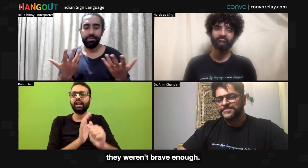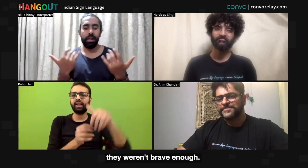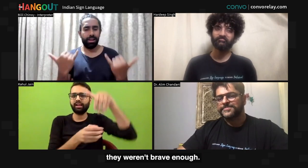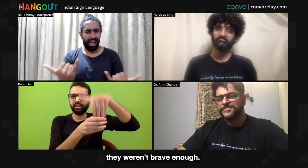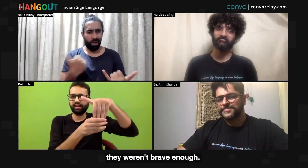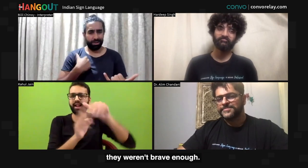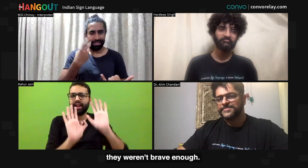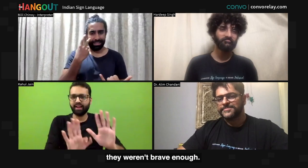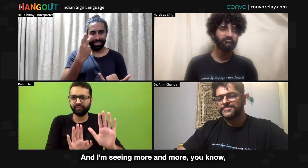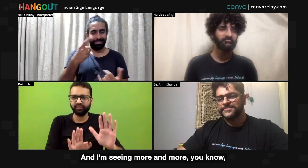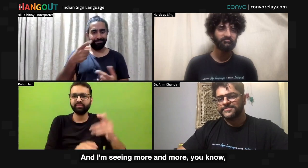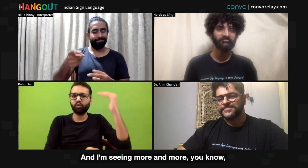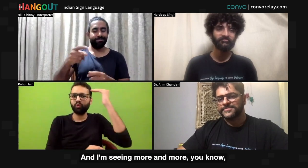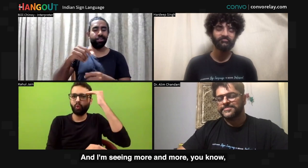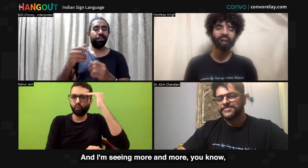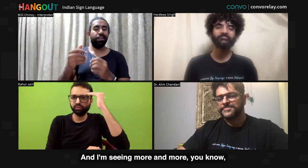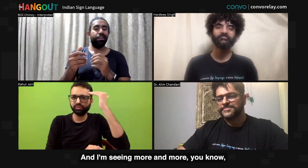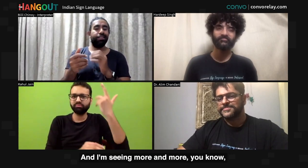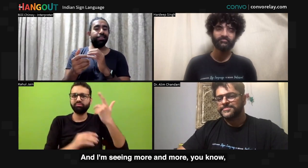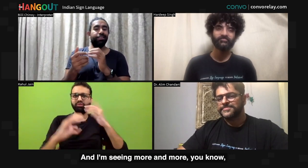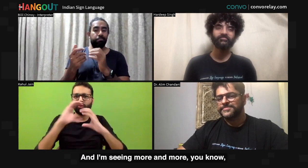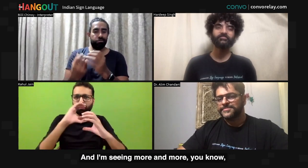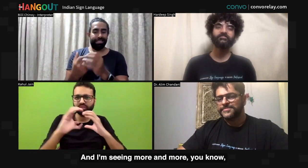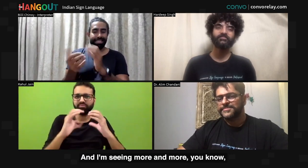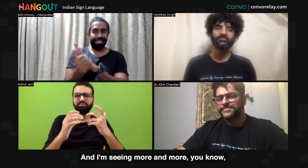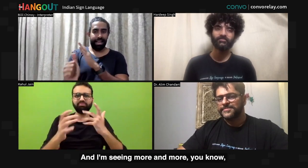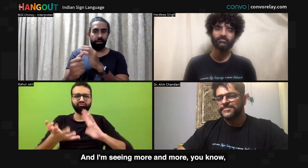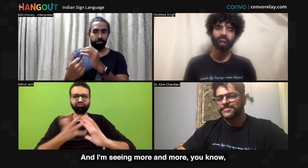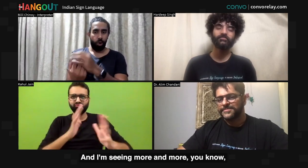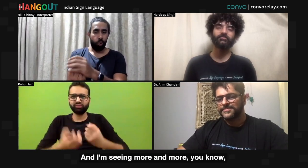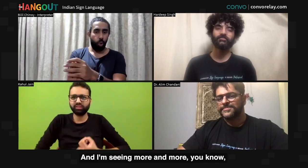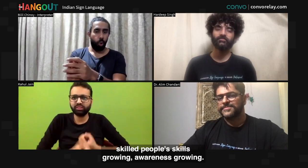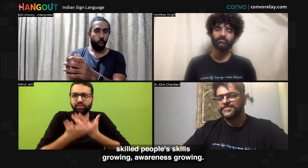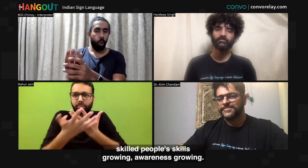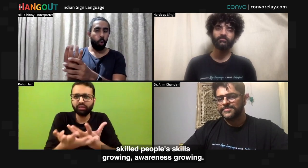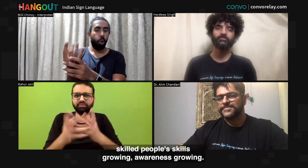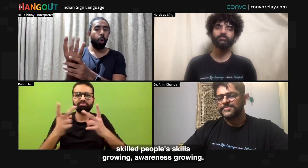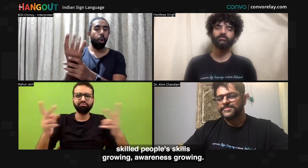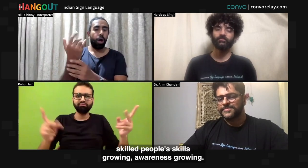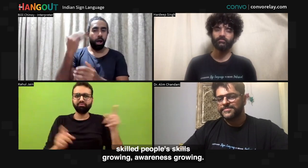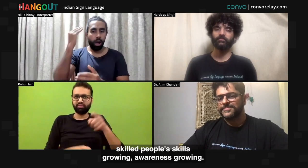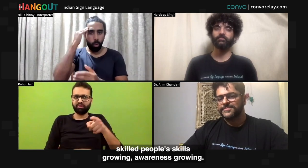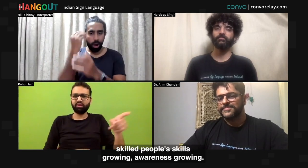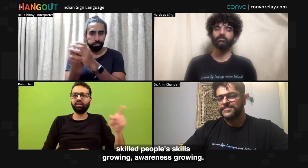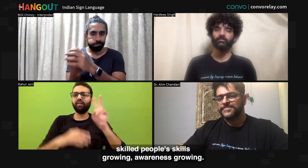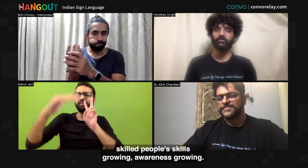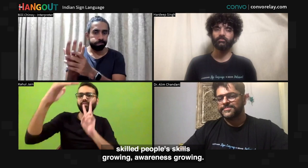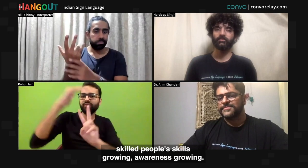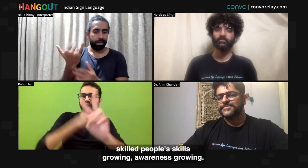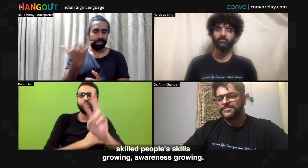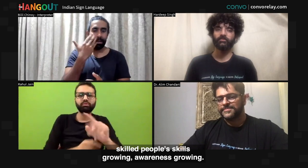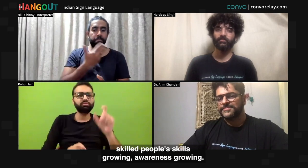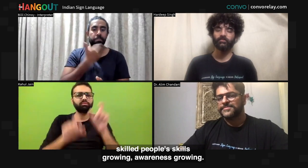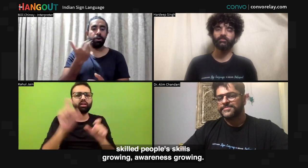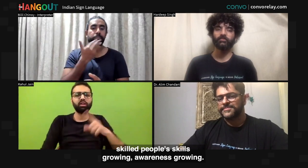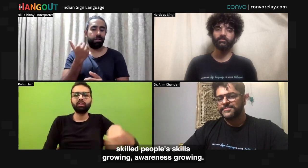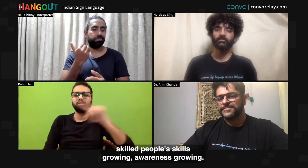brave enough. And I'm seeing more and more, um, you know, skill people's skills growing, awareness growing